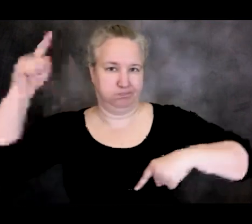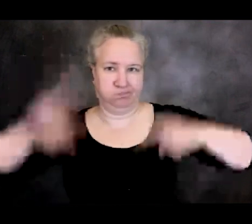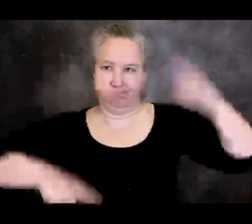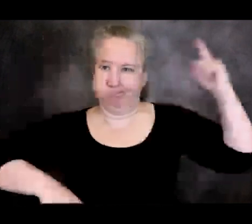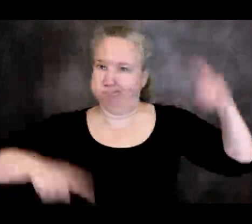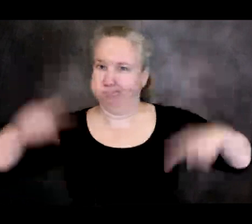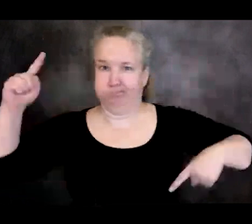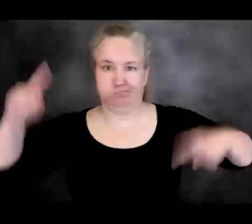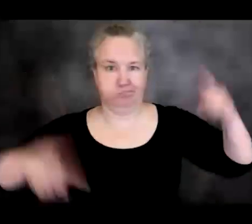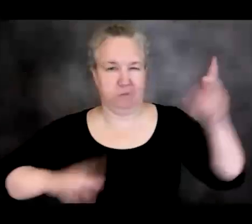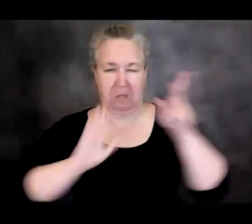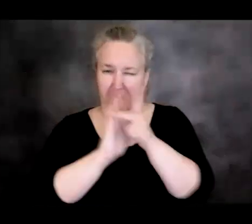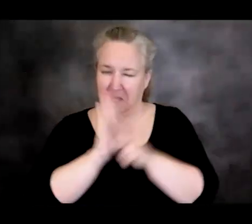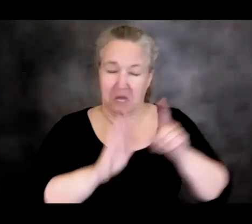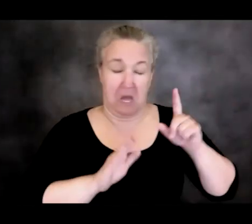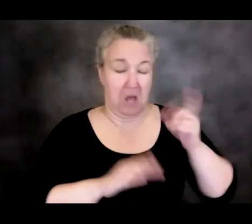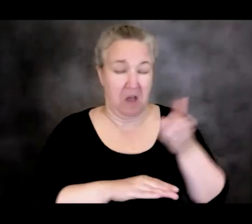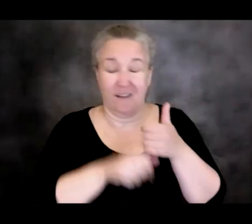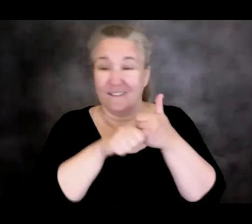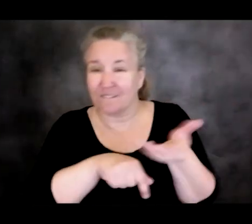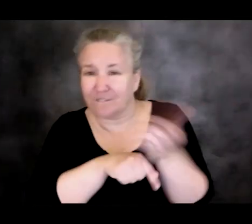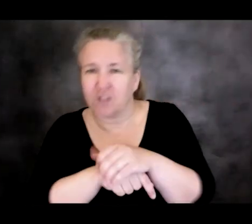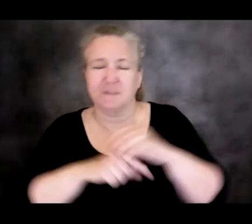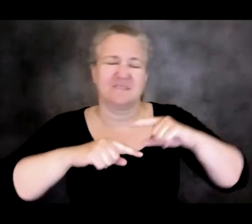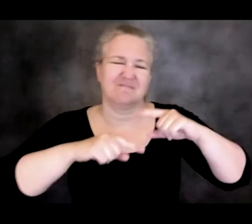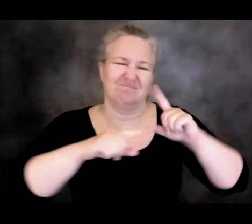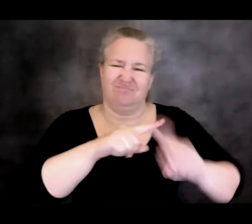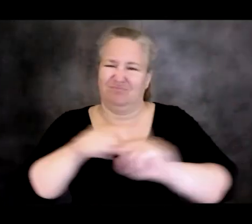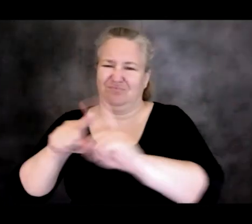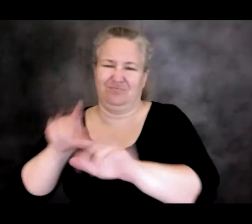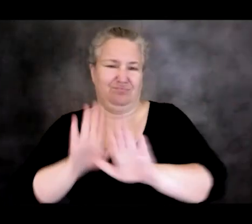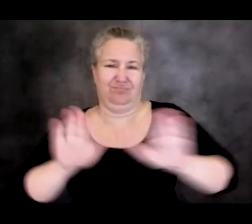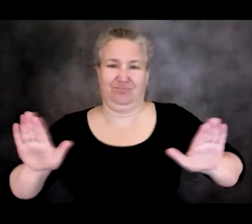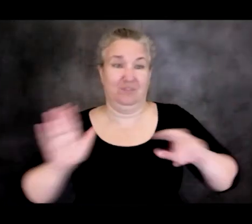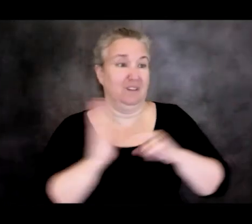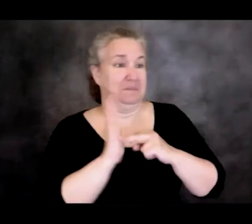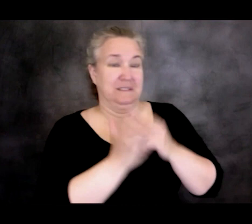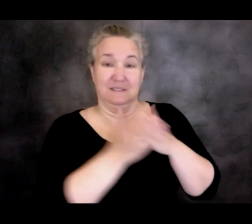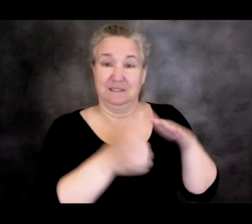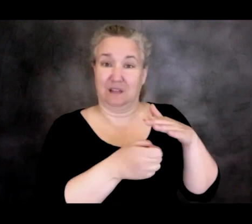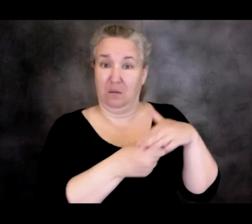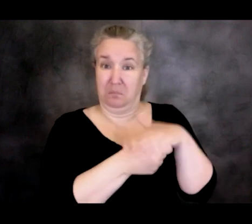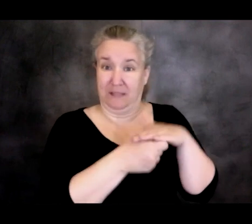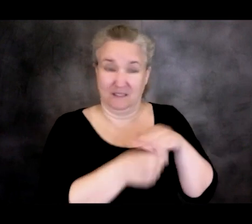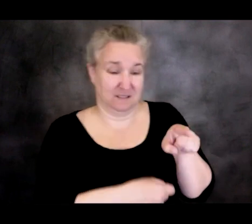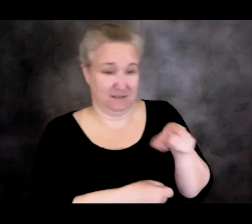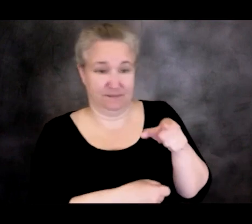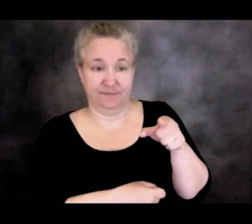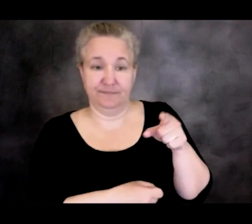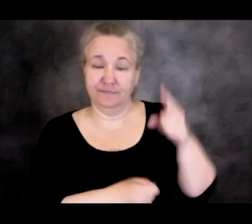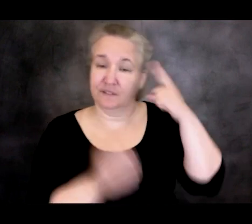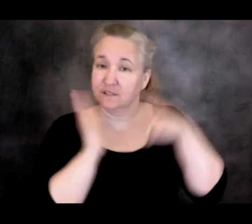immigration policy and enforcement, so that in certain places, in California,